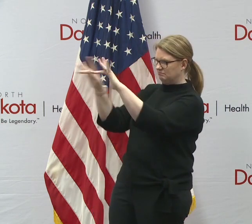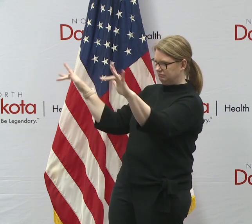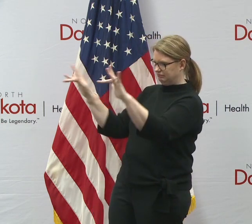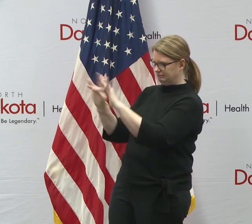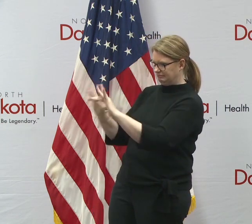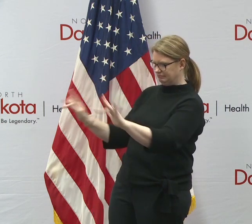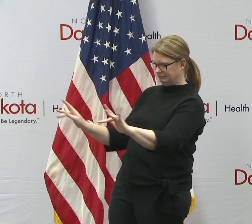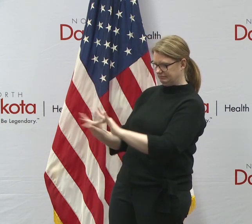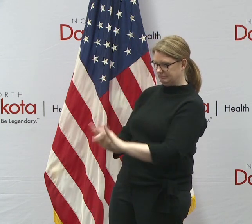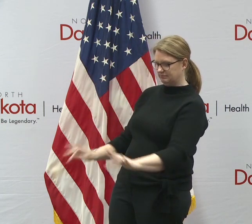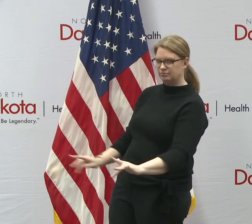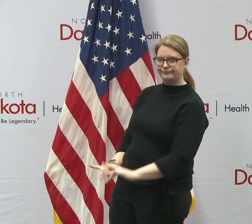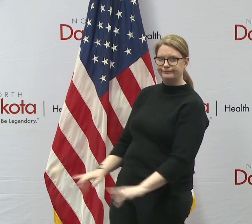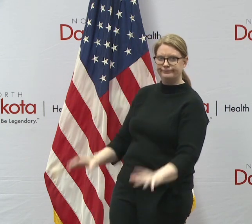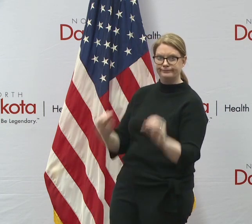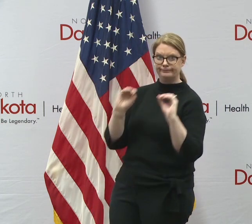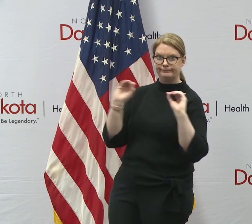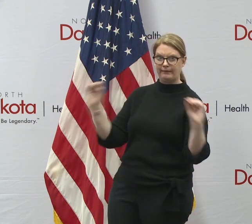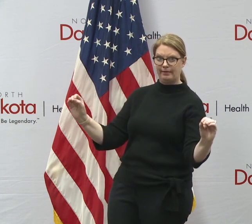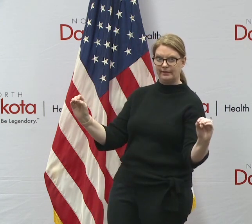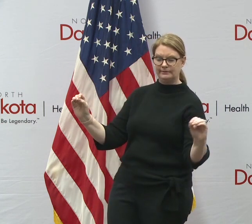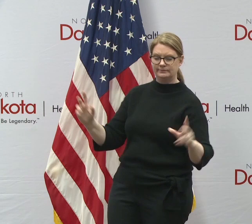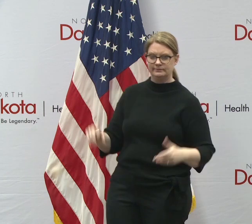a entire